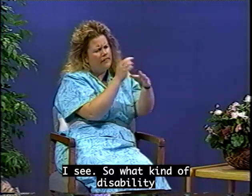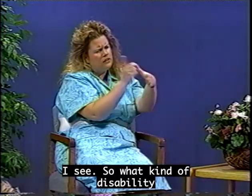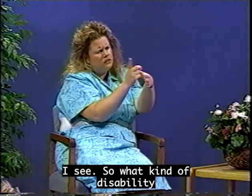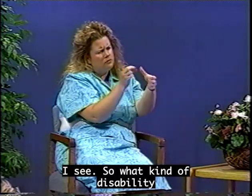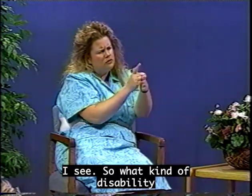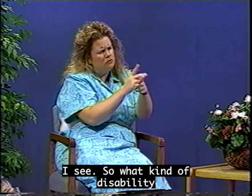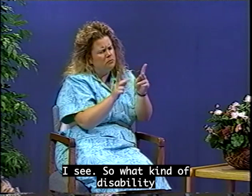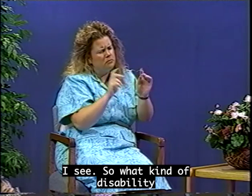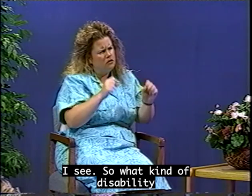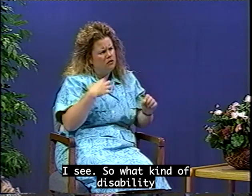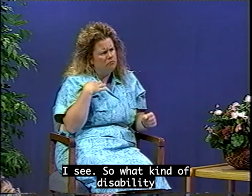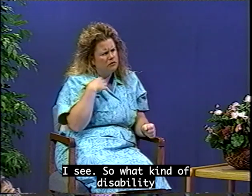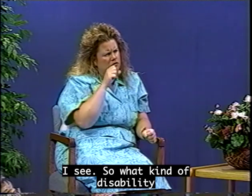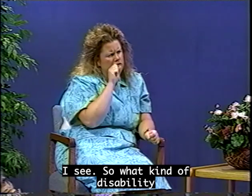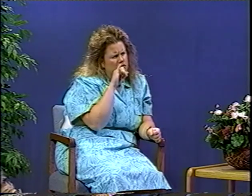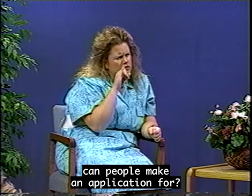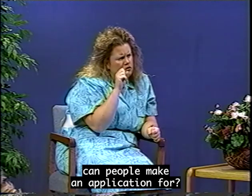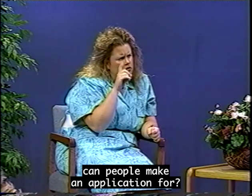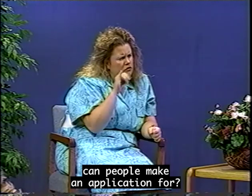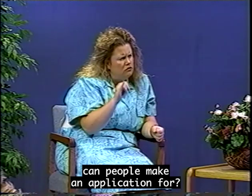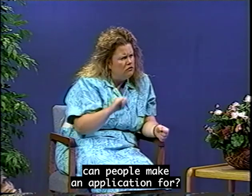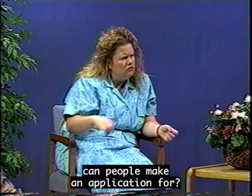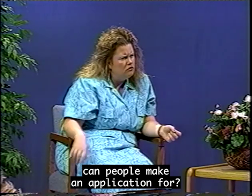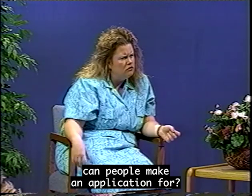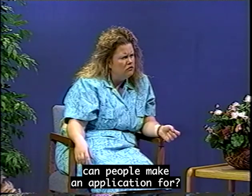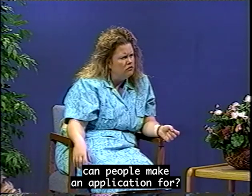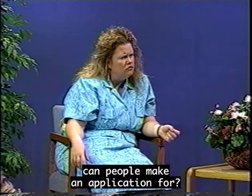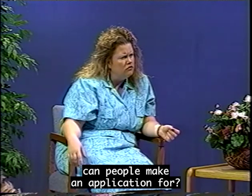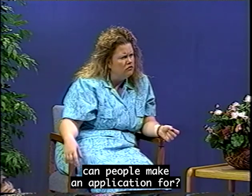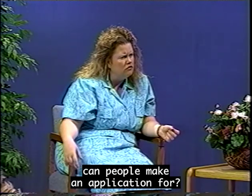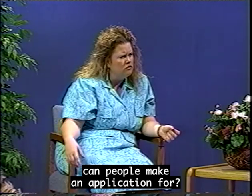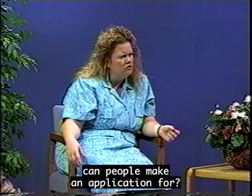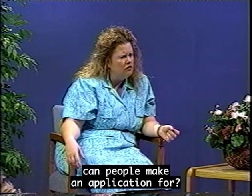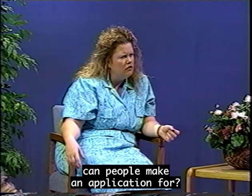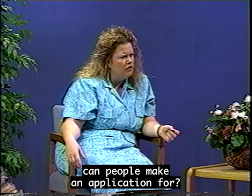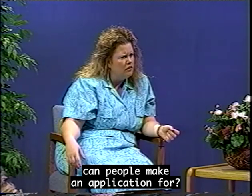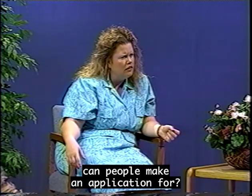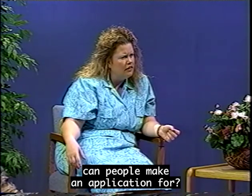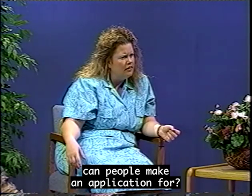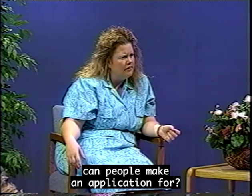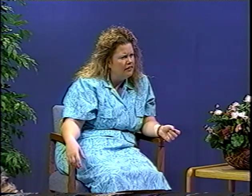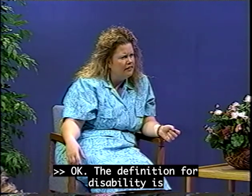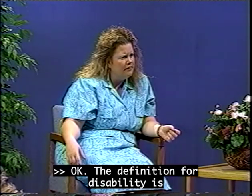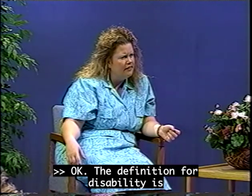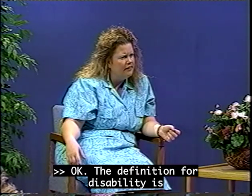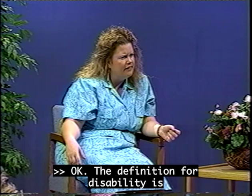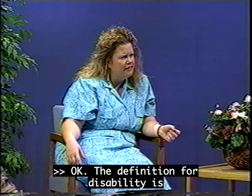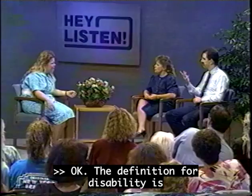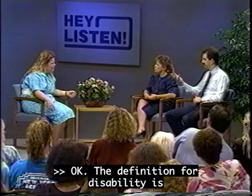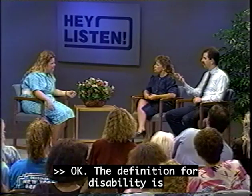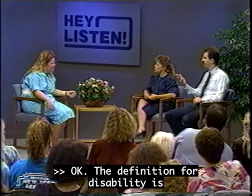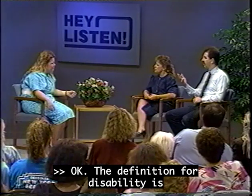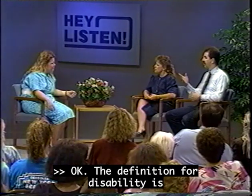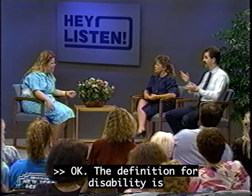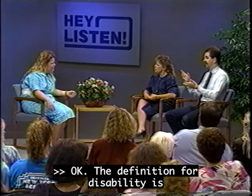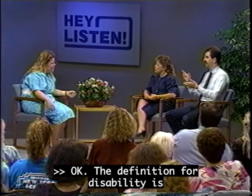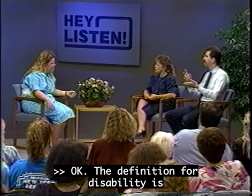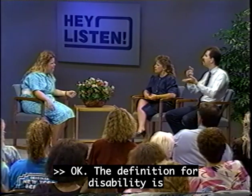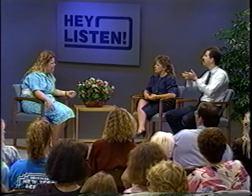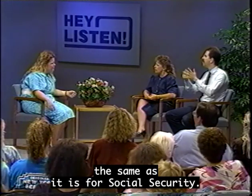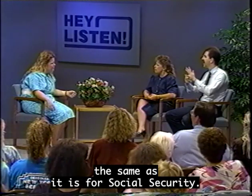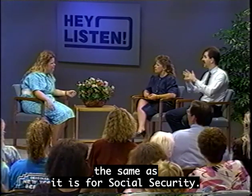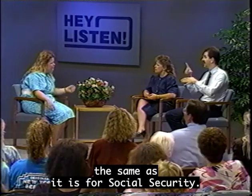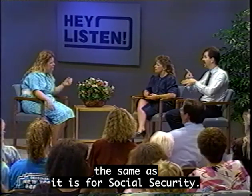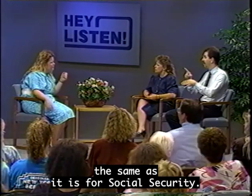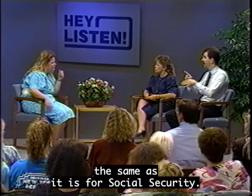I see. So what kind of disability can people make an application for? Okay, the definition for disability